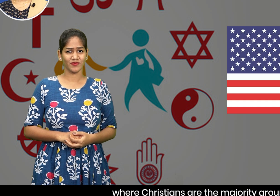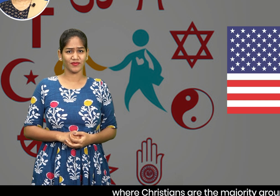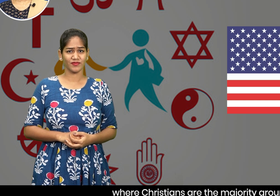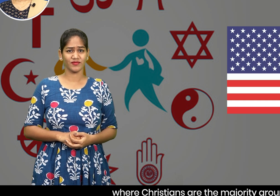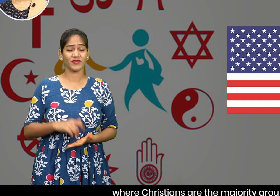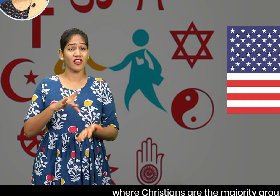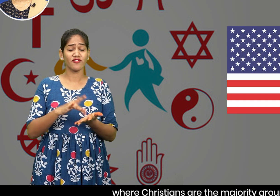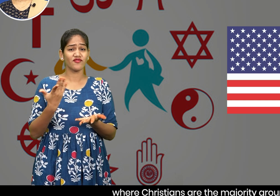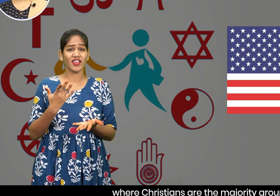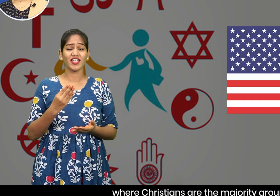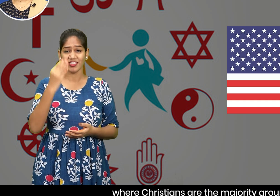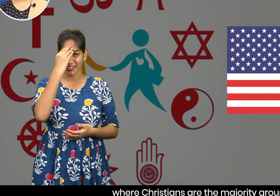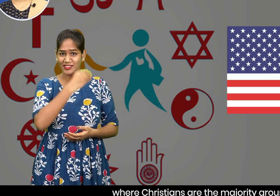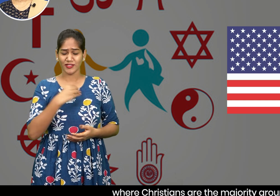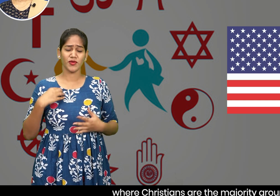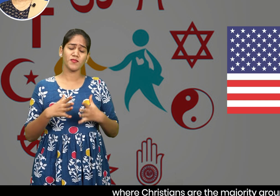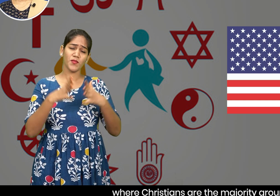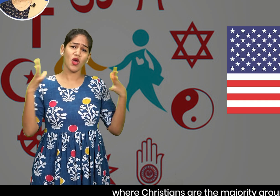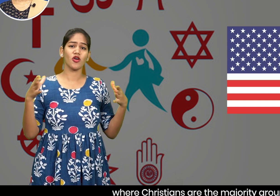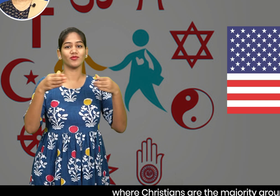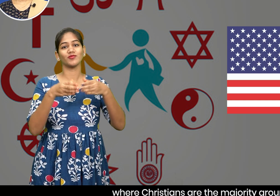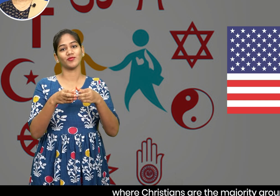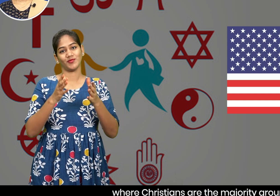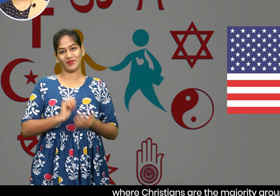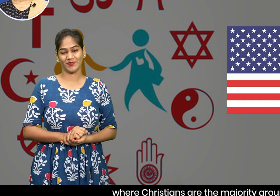where Christians are the majority group.